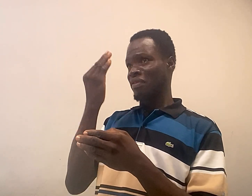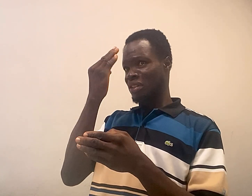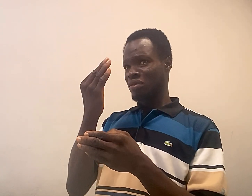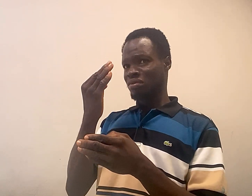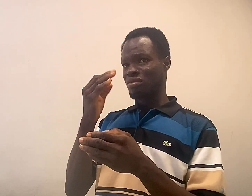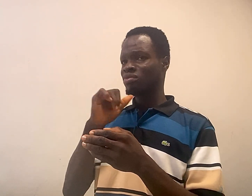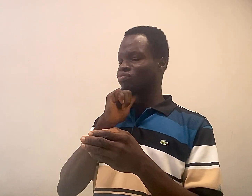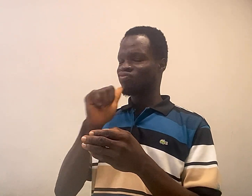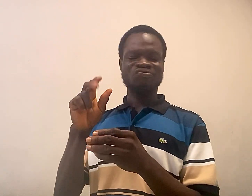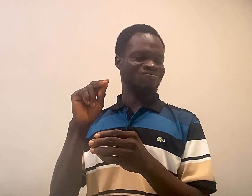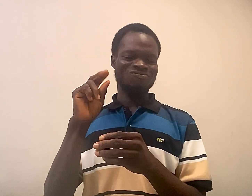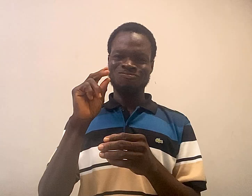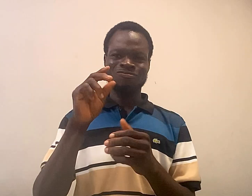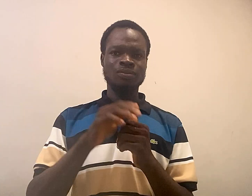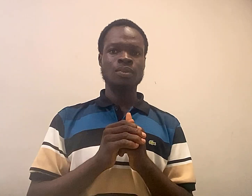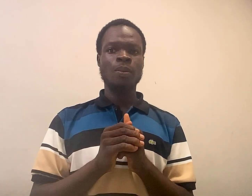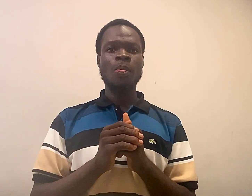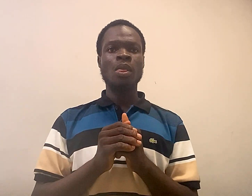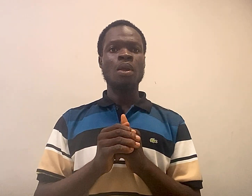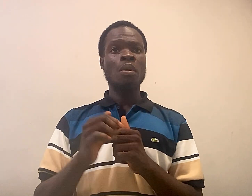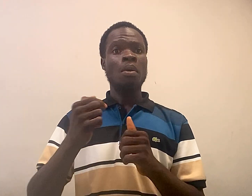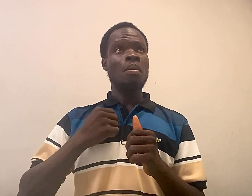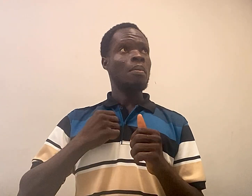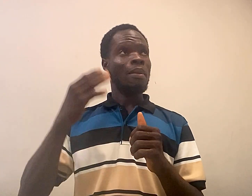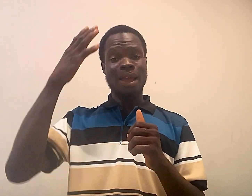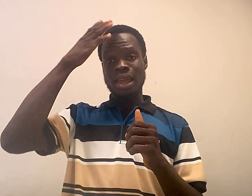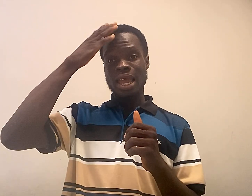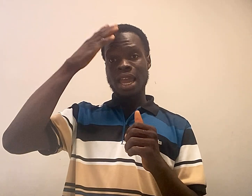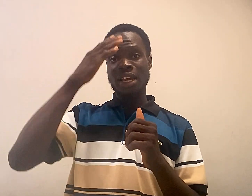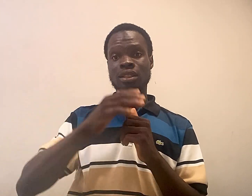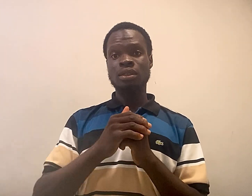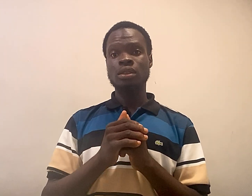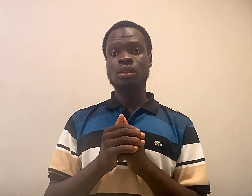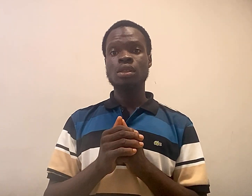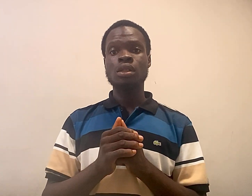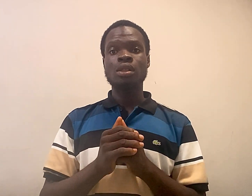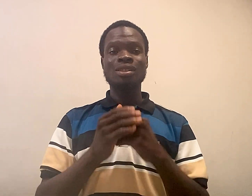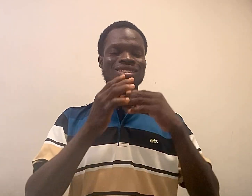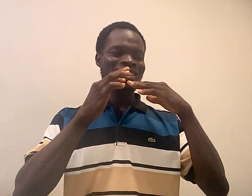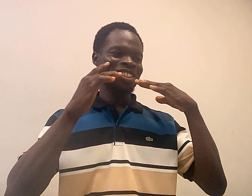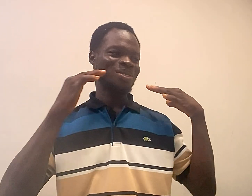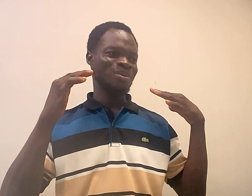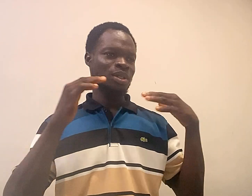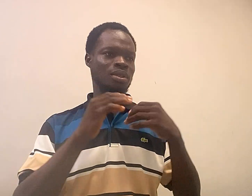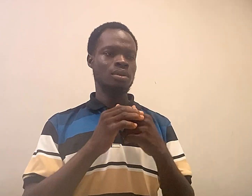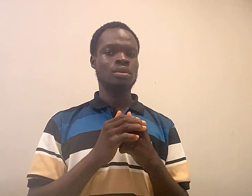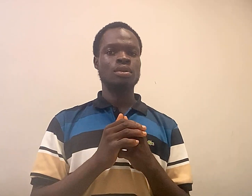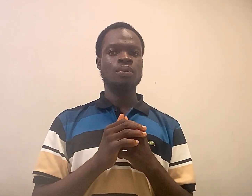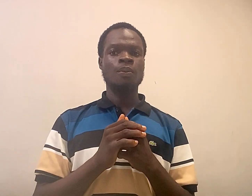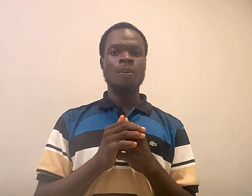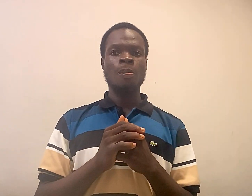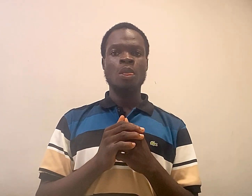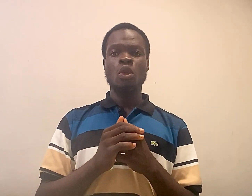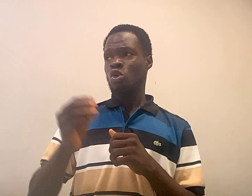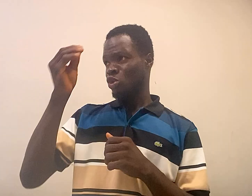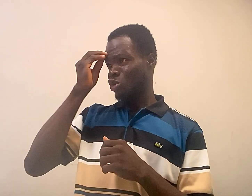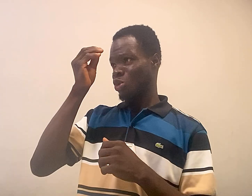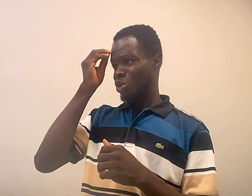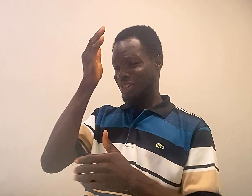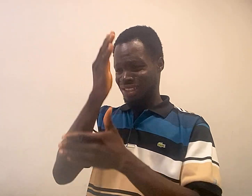cigarette, tilt my head, smile, because I know something you don't.